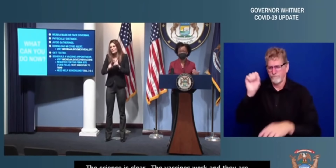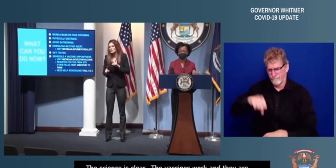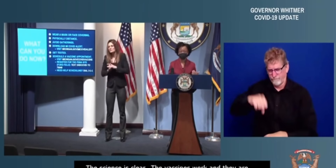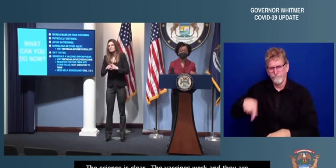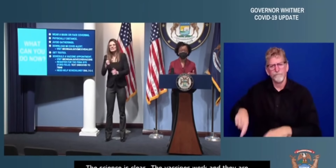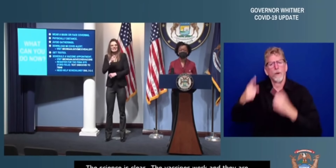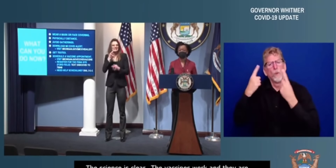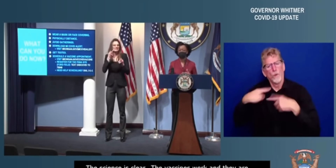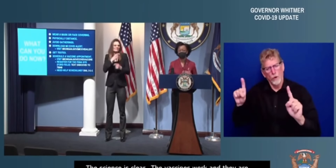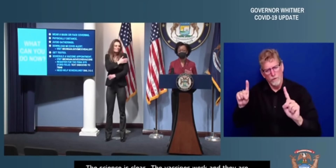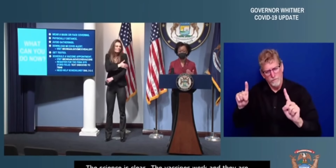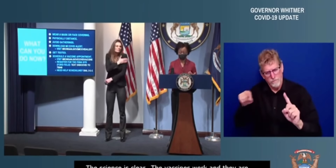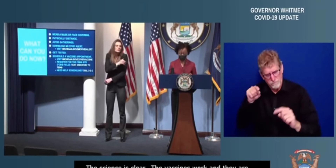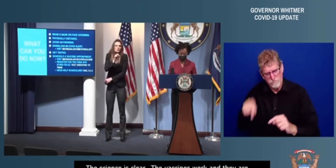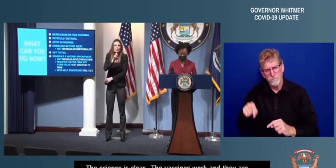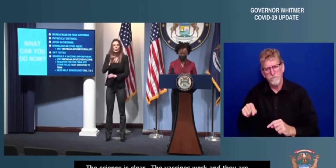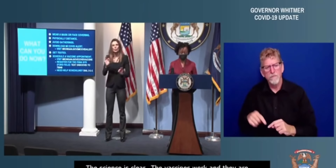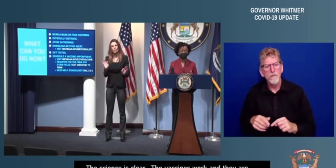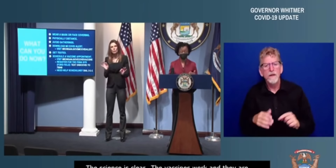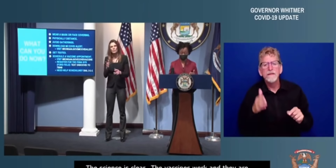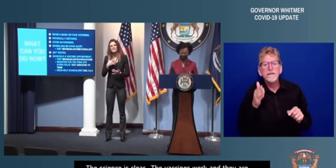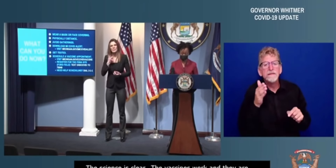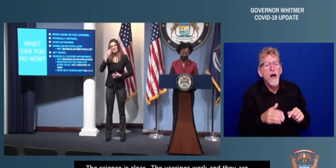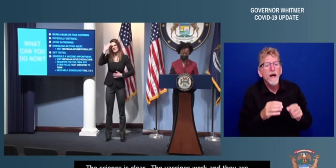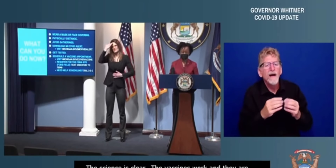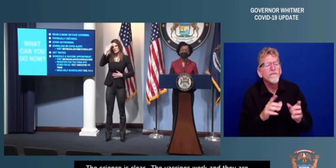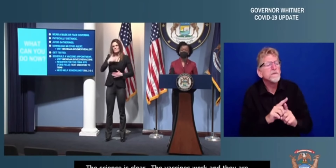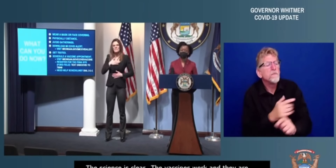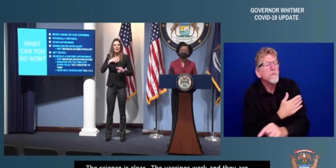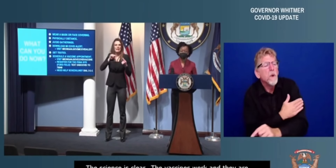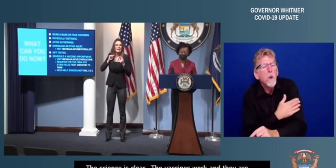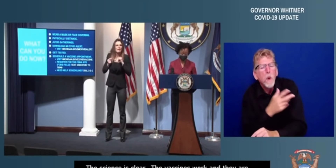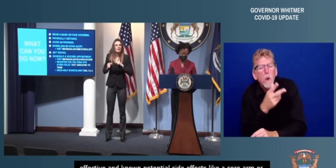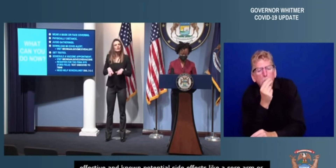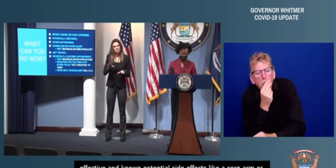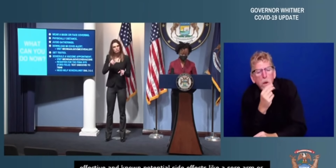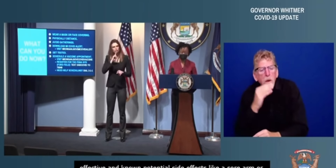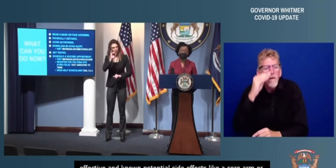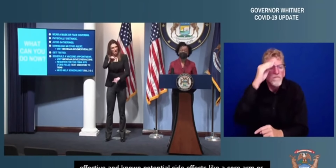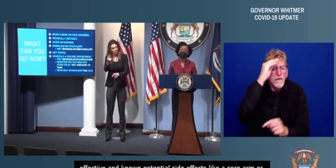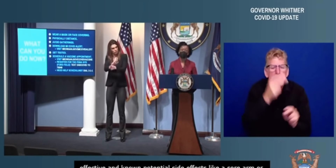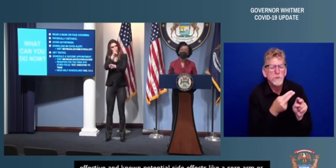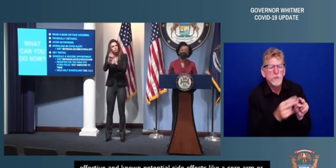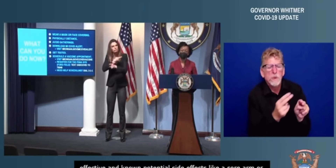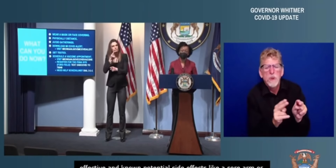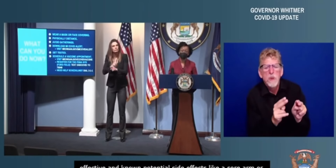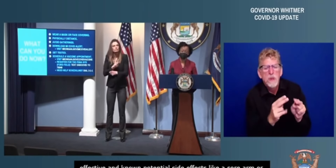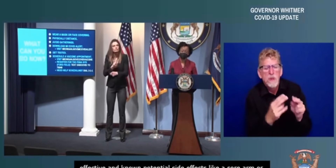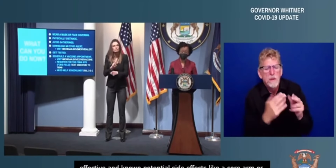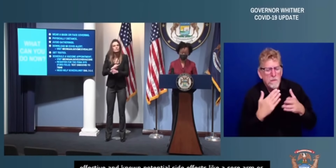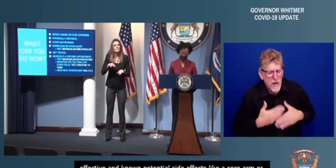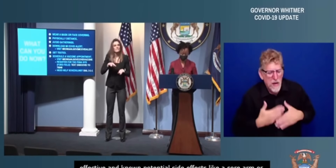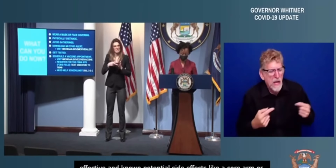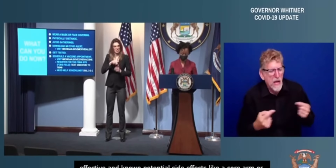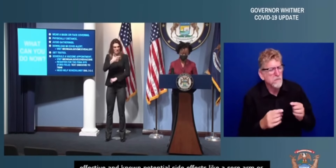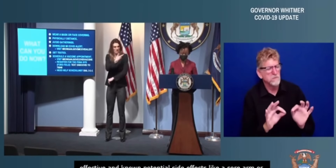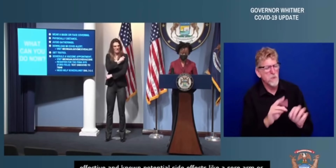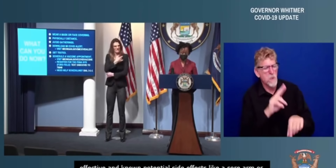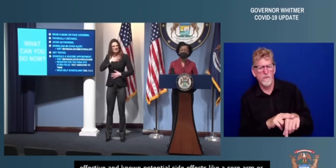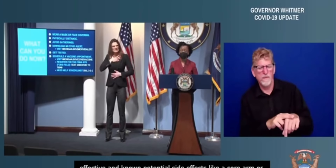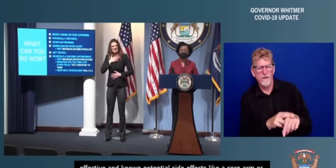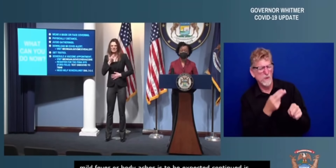like a sore arm or maybe a mild fever or body aches, that's to be expected. And it means that the vaccine is